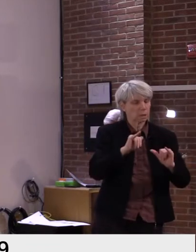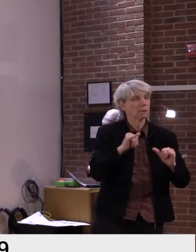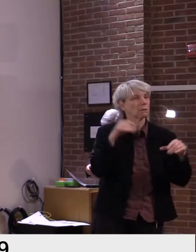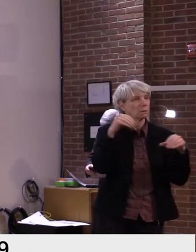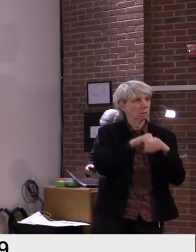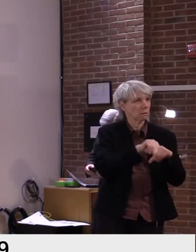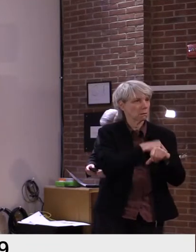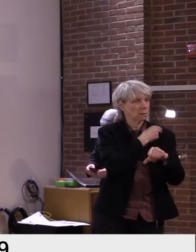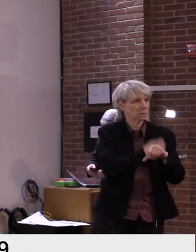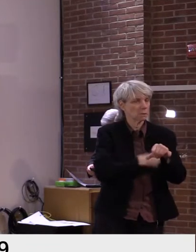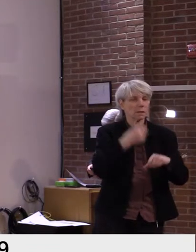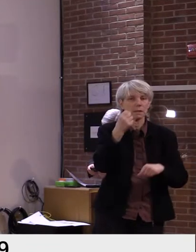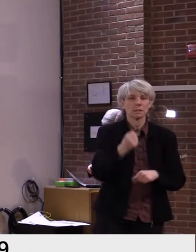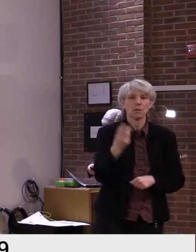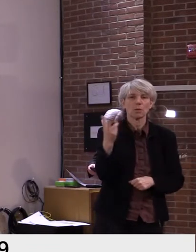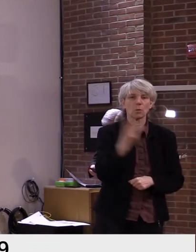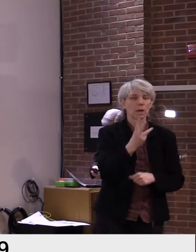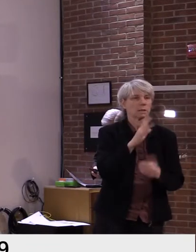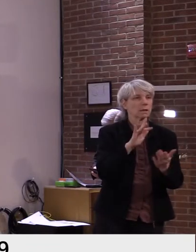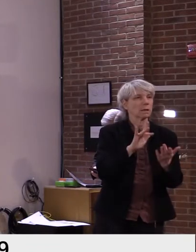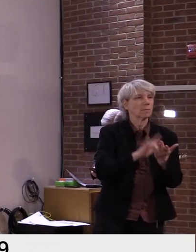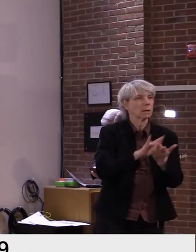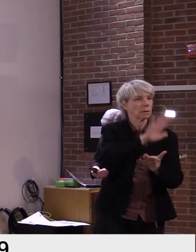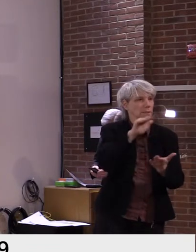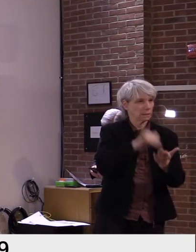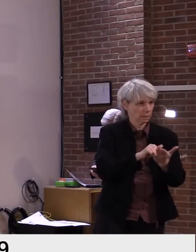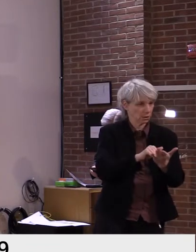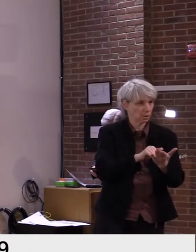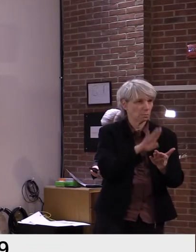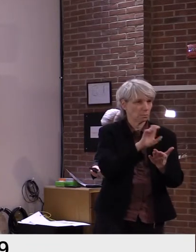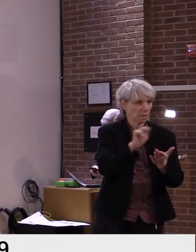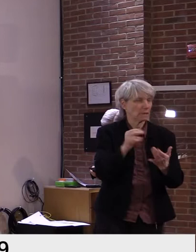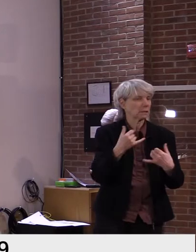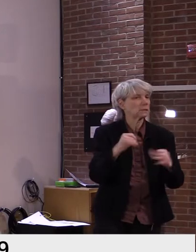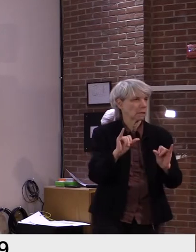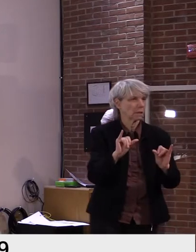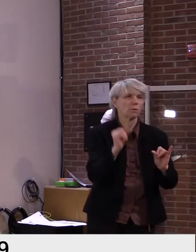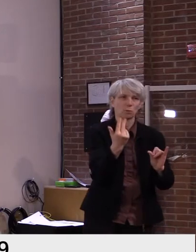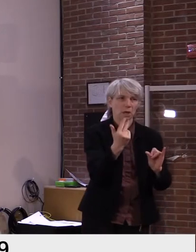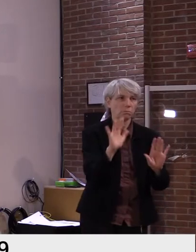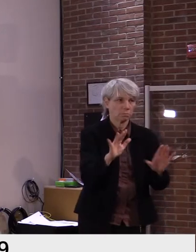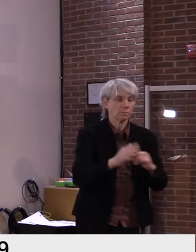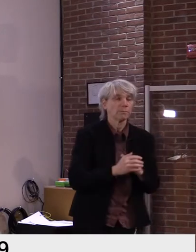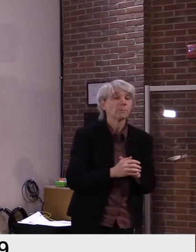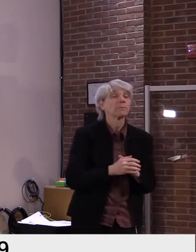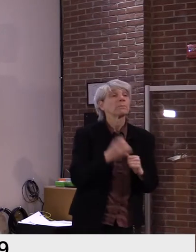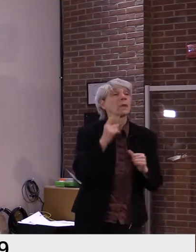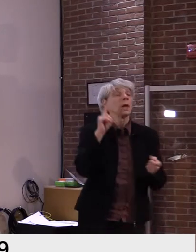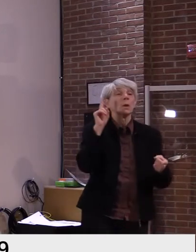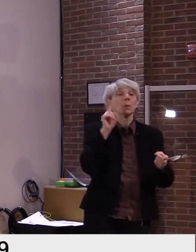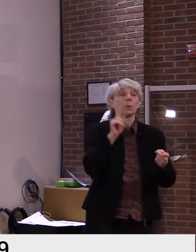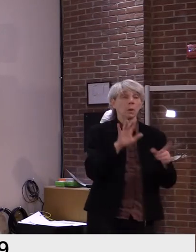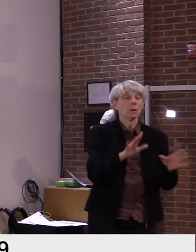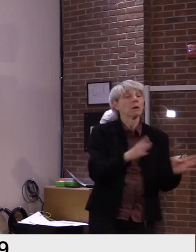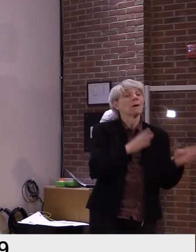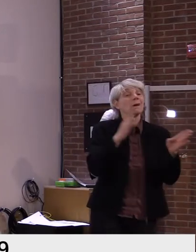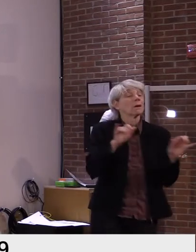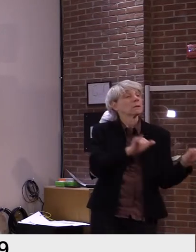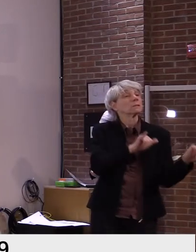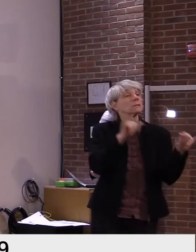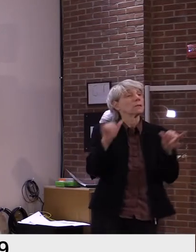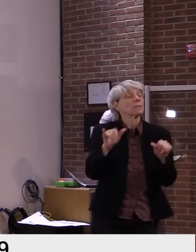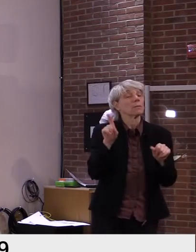Center. Despite our cases easing their way down, we continue to monitor situations on our college campuses as